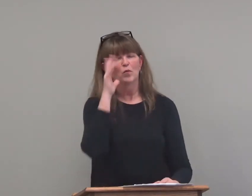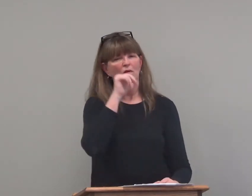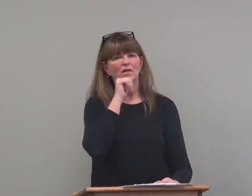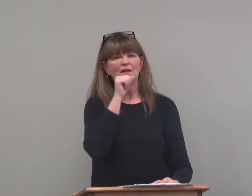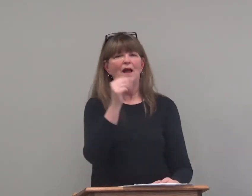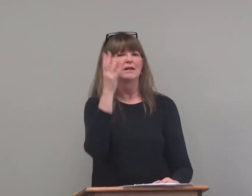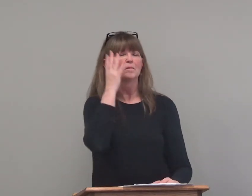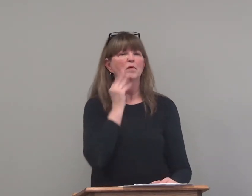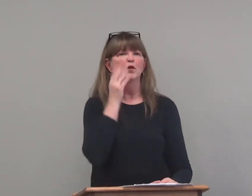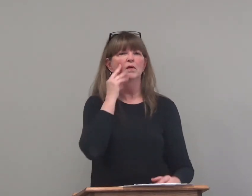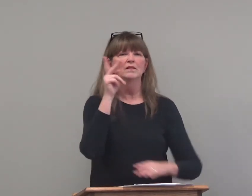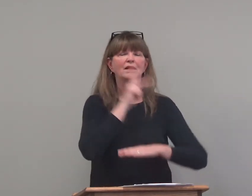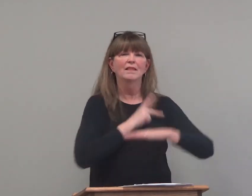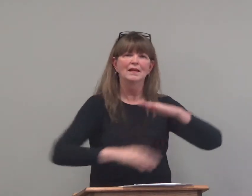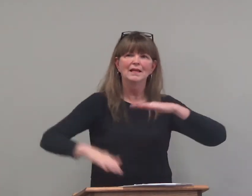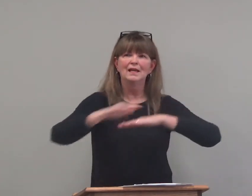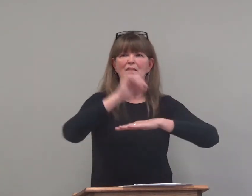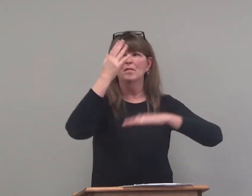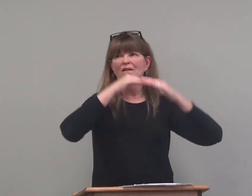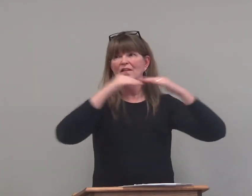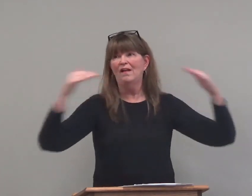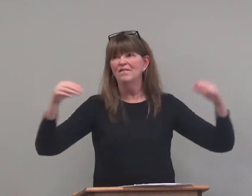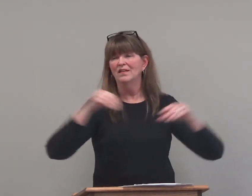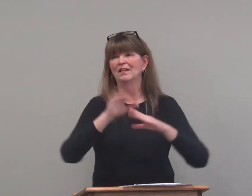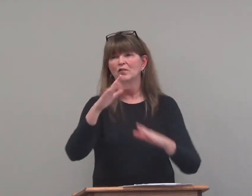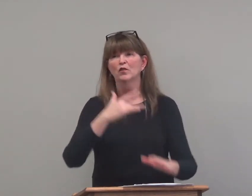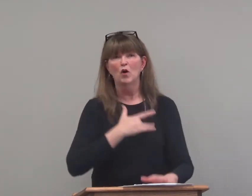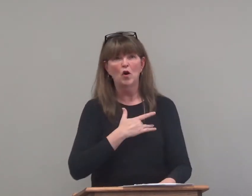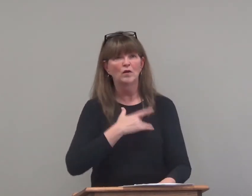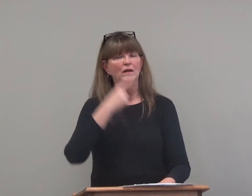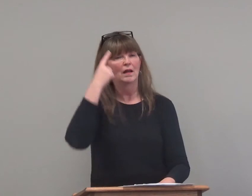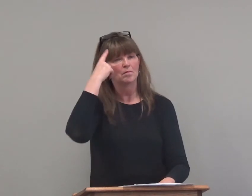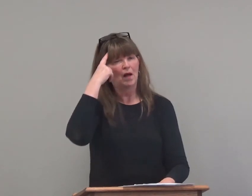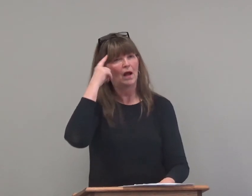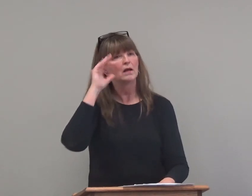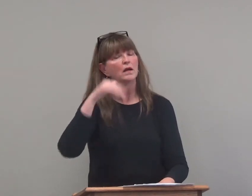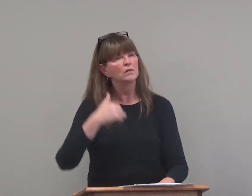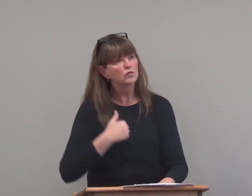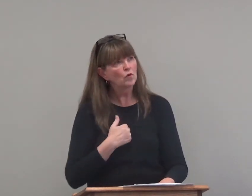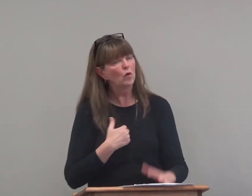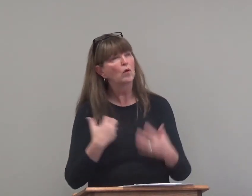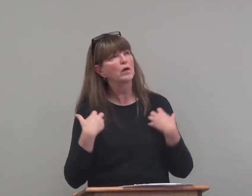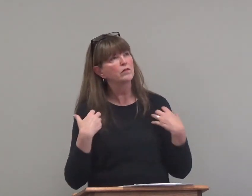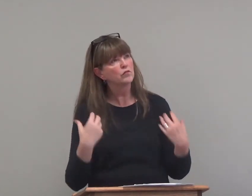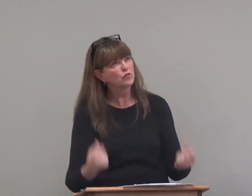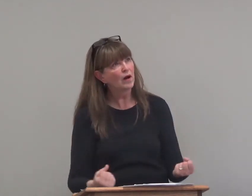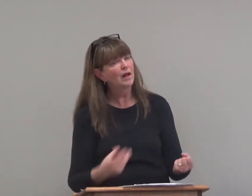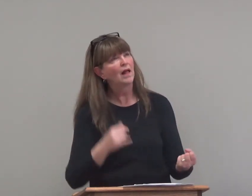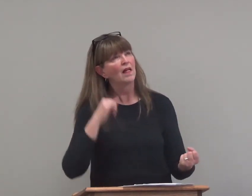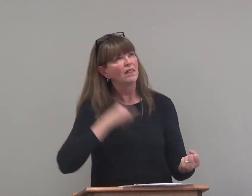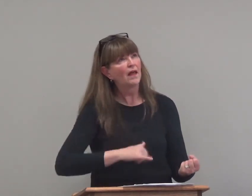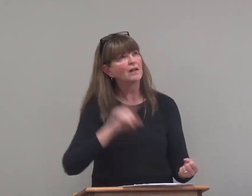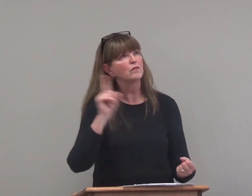then you will not experience the kingdom of heaven in your heart, in your mind, and in your soul, and in your